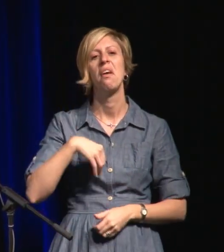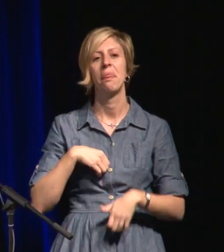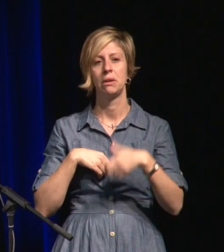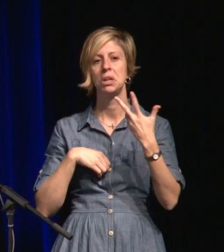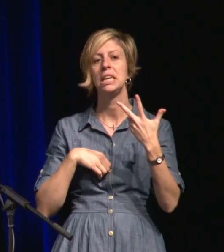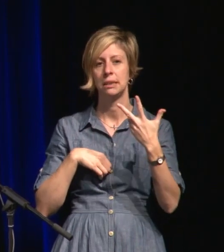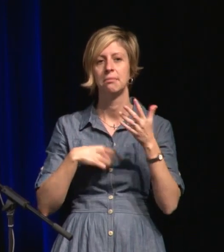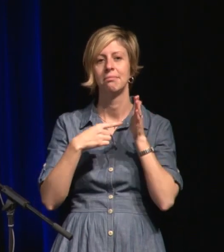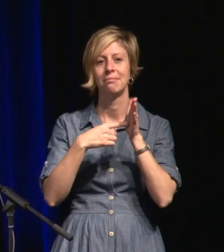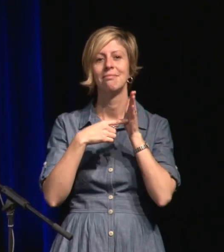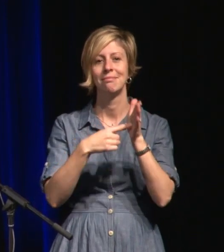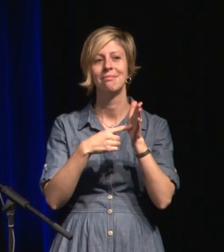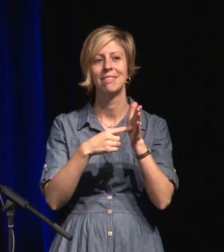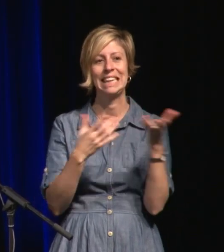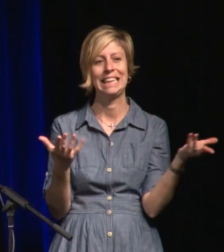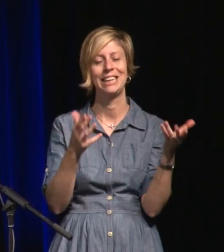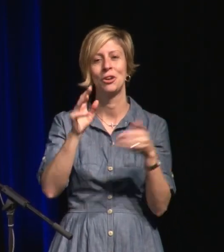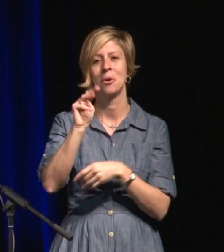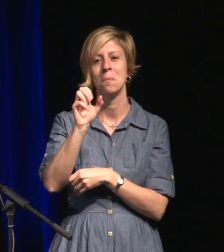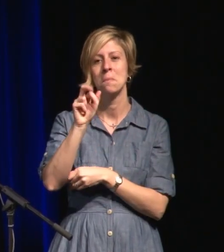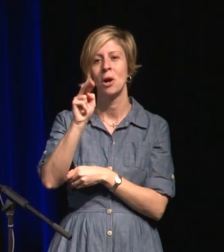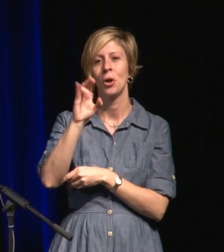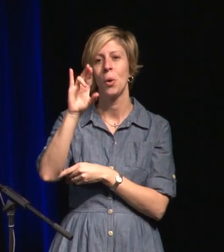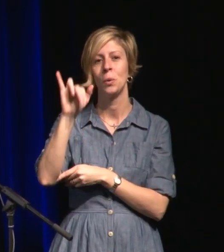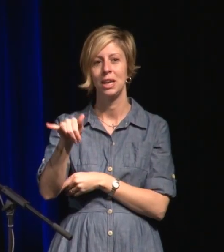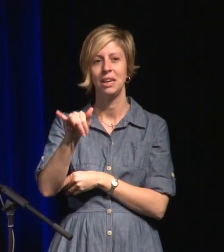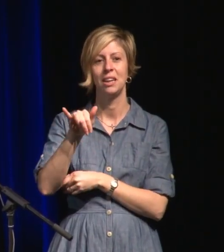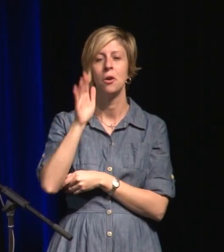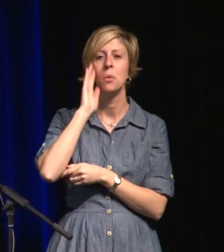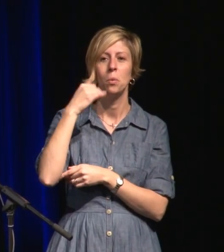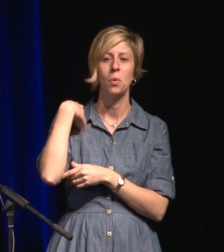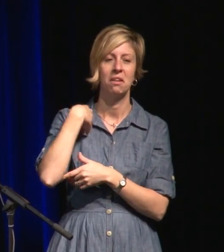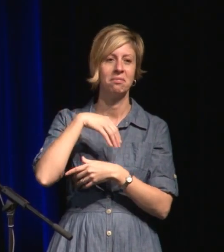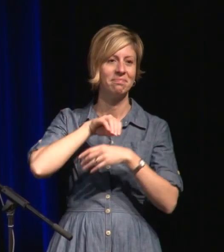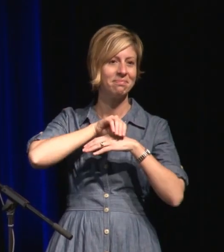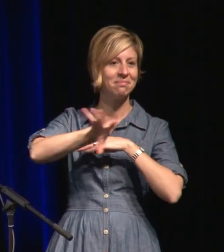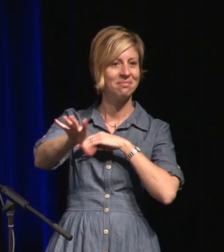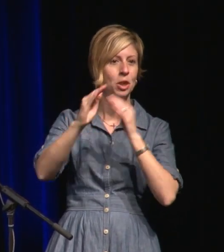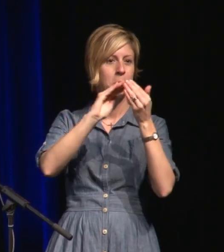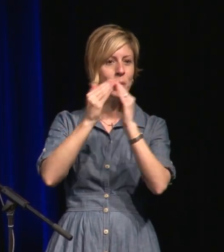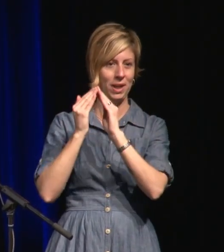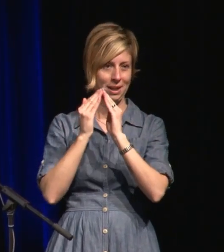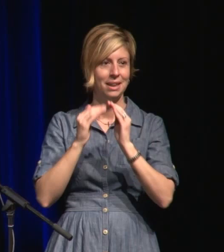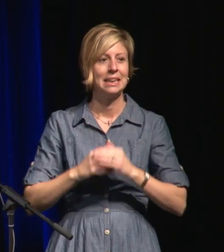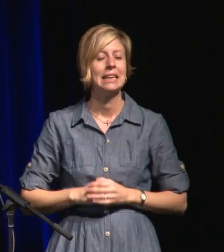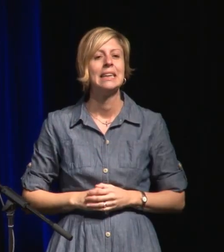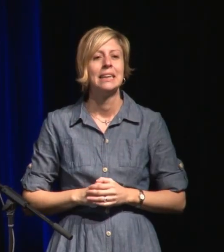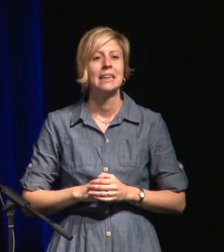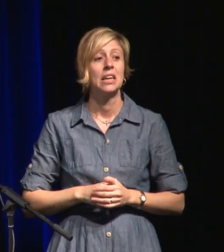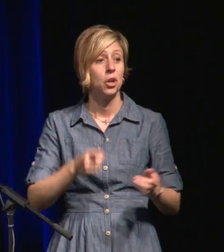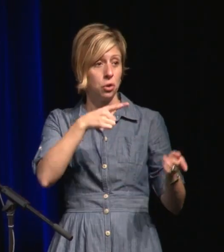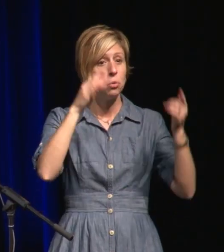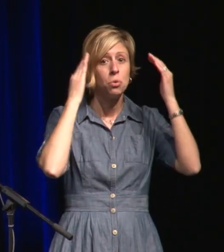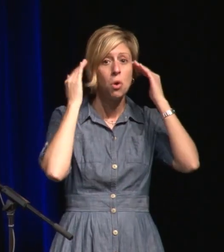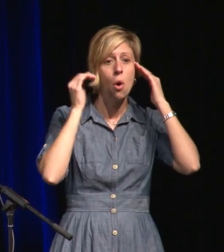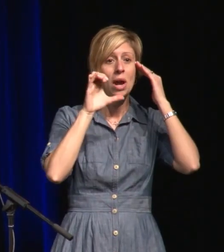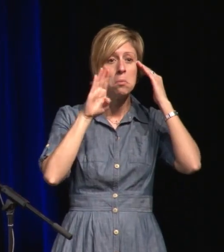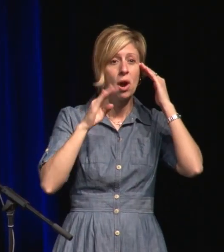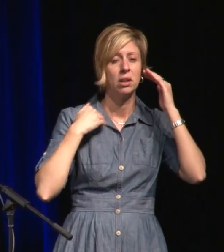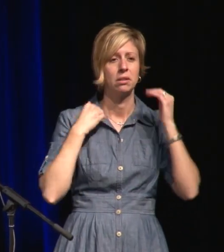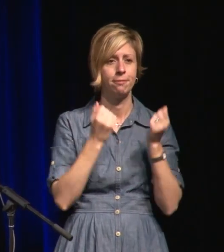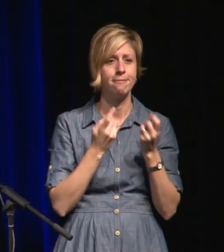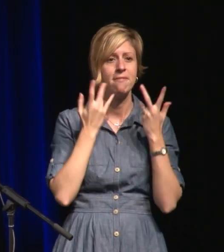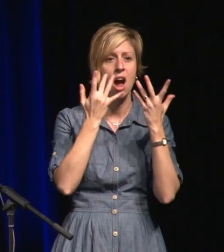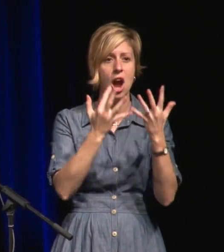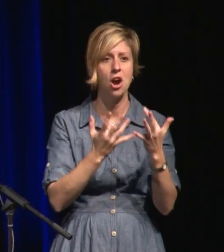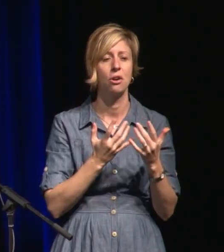how NSCC Marconi campus is making an impact in our community. We in Cape Breton are all aware of the terrible fire